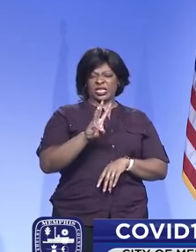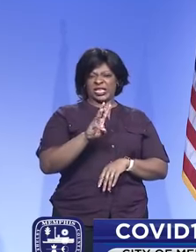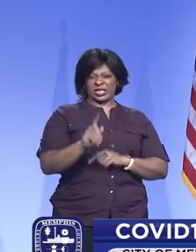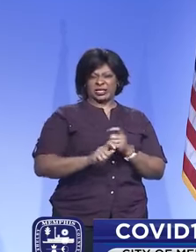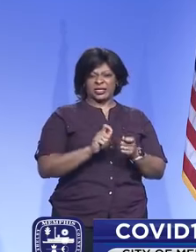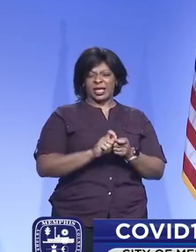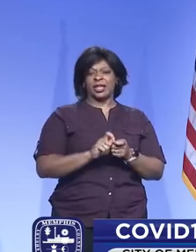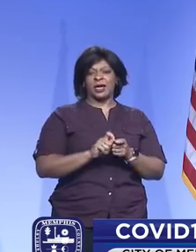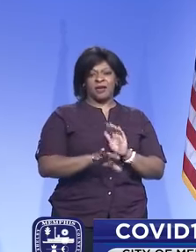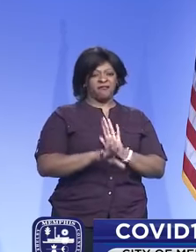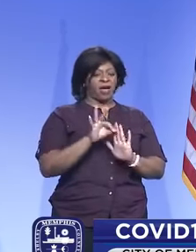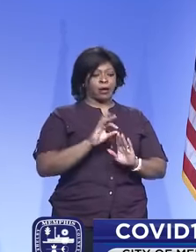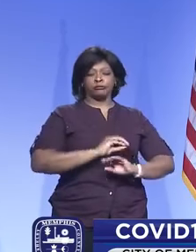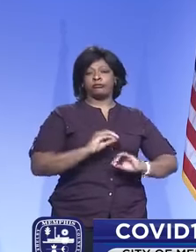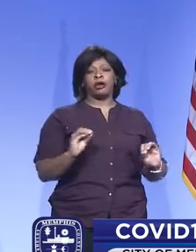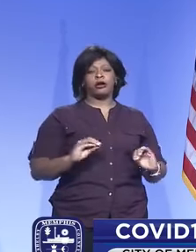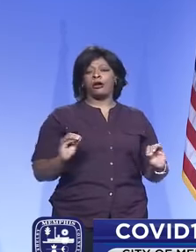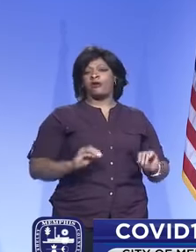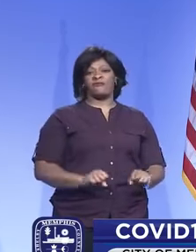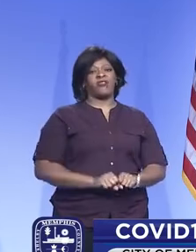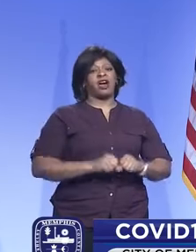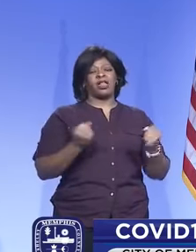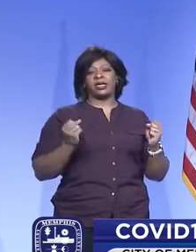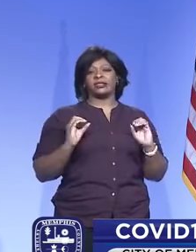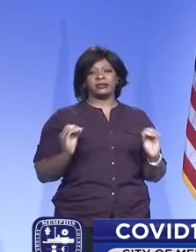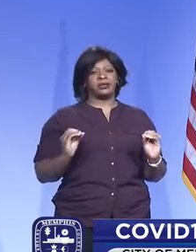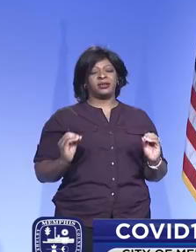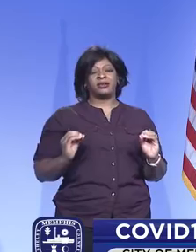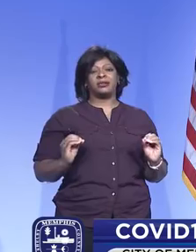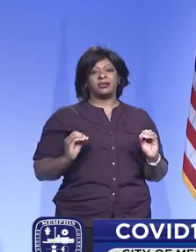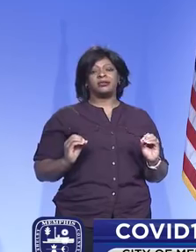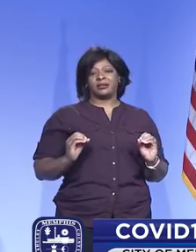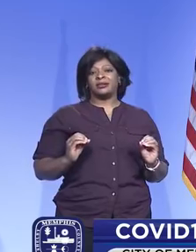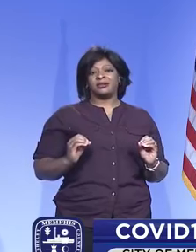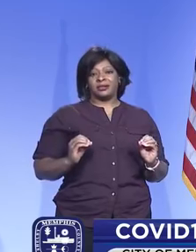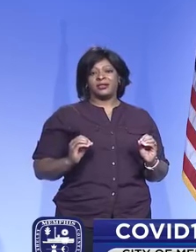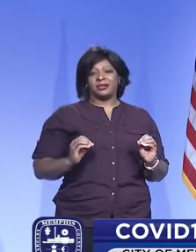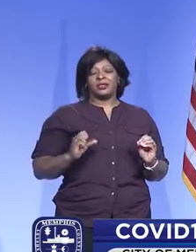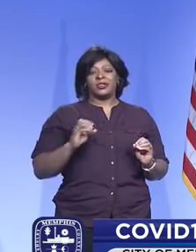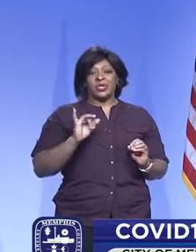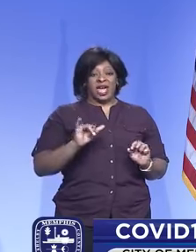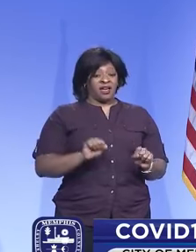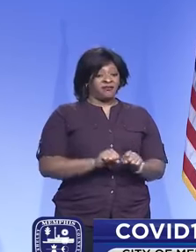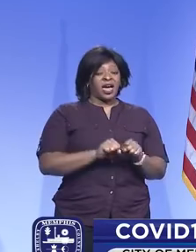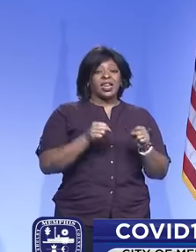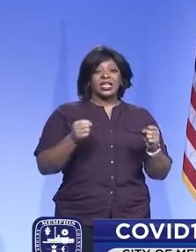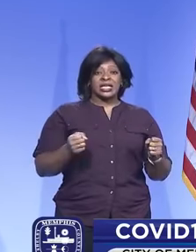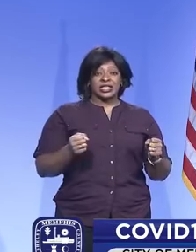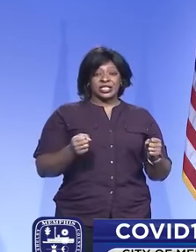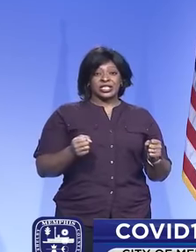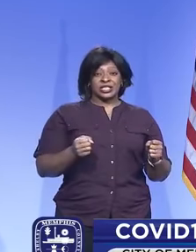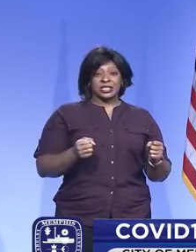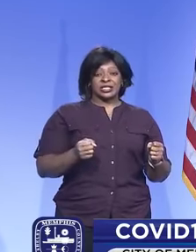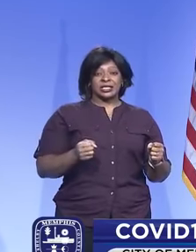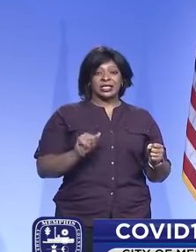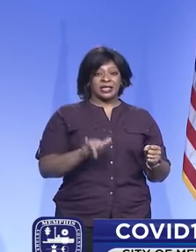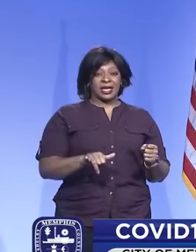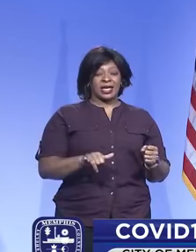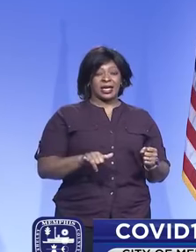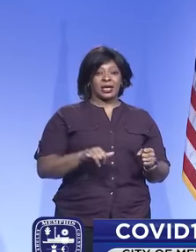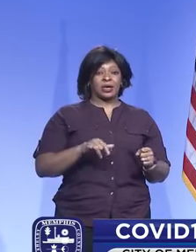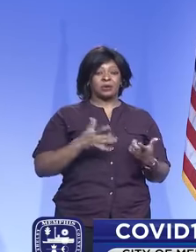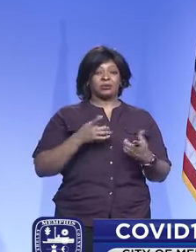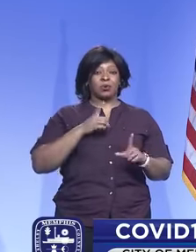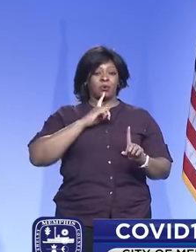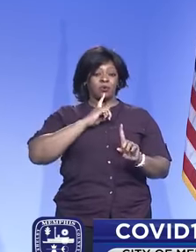exact, found no violations. So the violations that reported